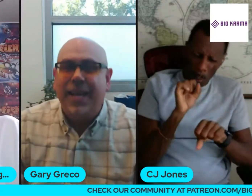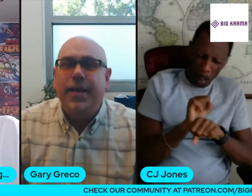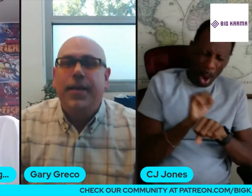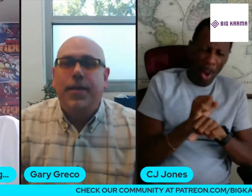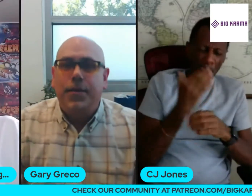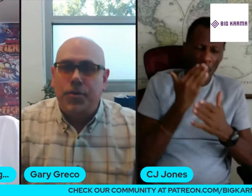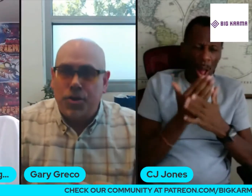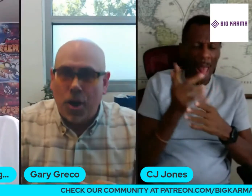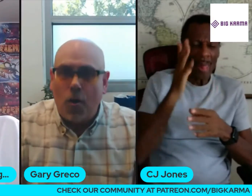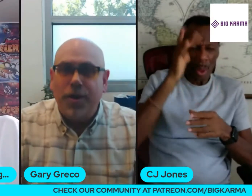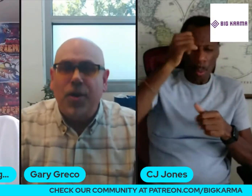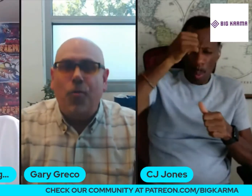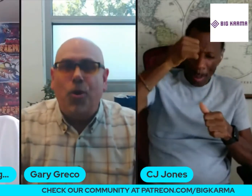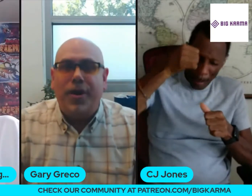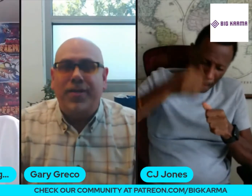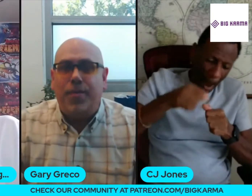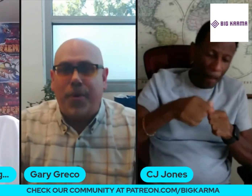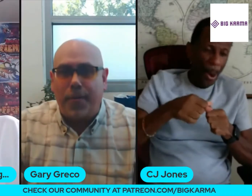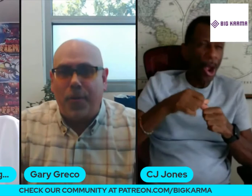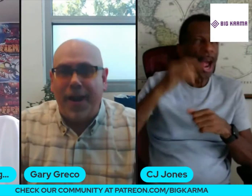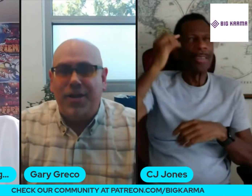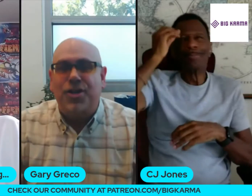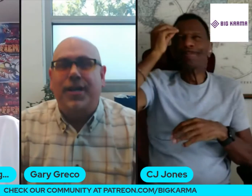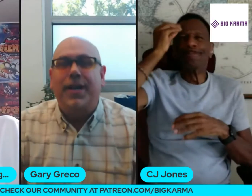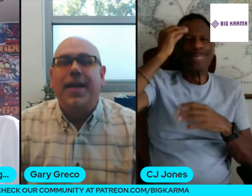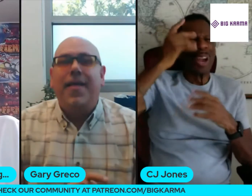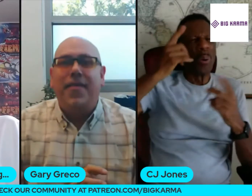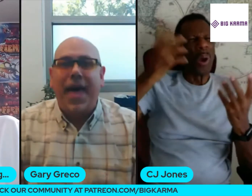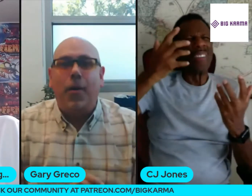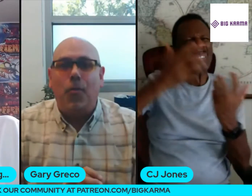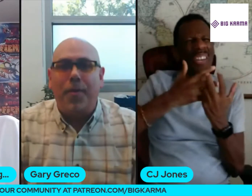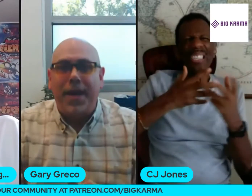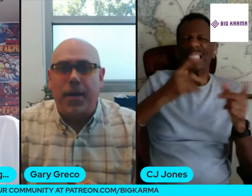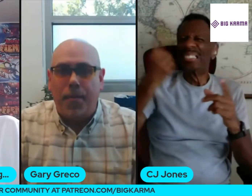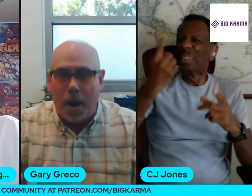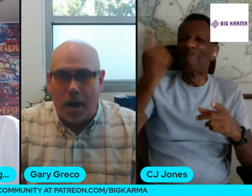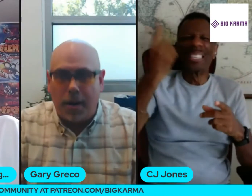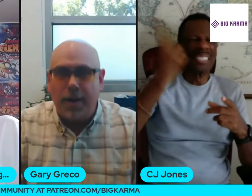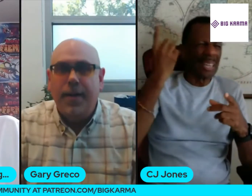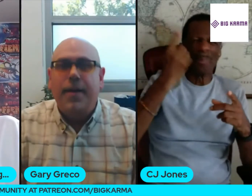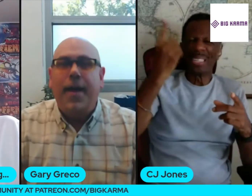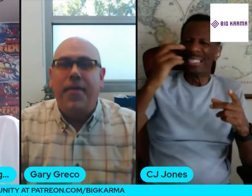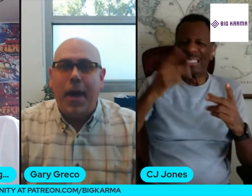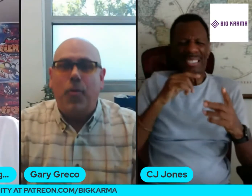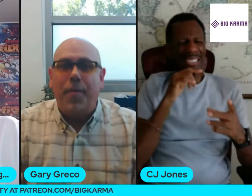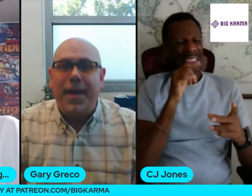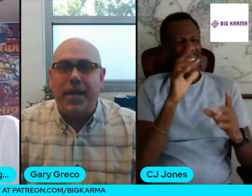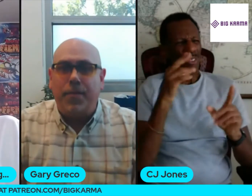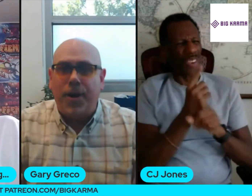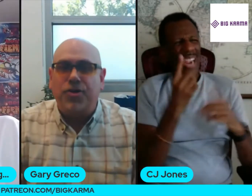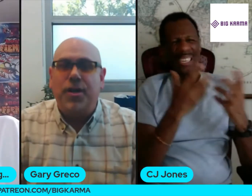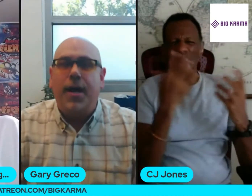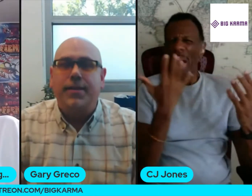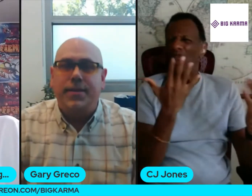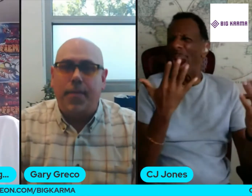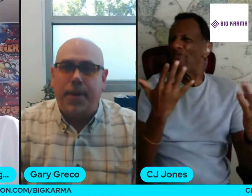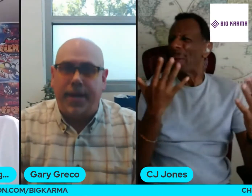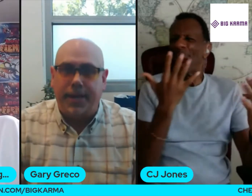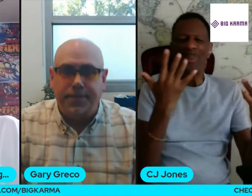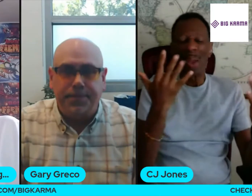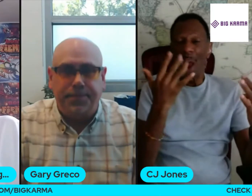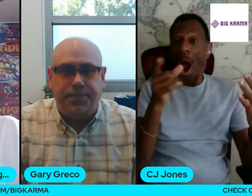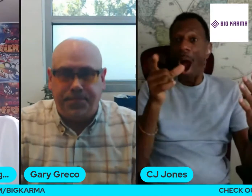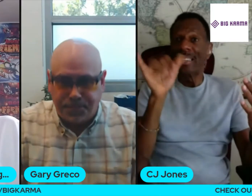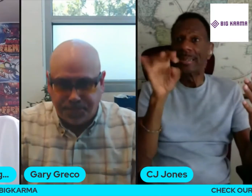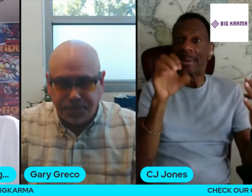said. Showing your work in the preparation, that will make a mark and that will make an impression on